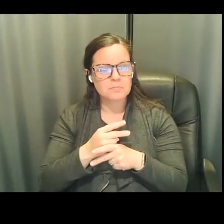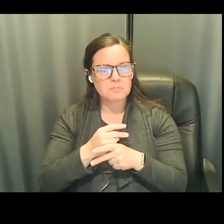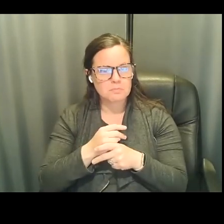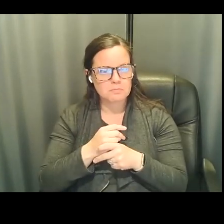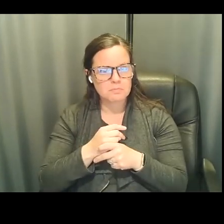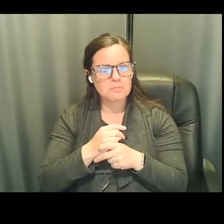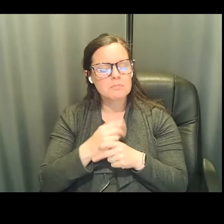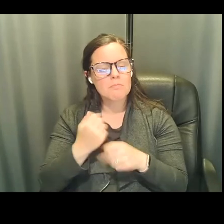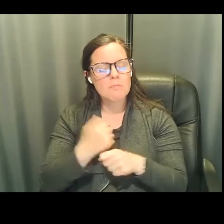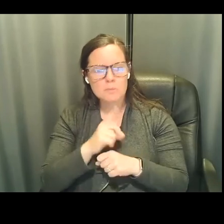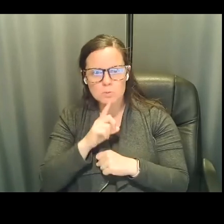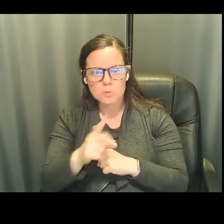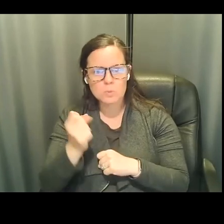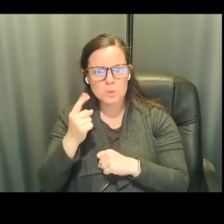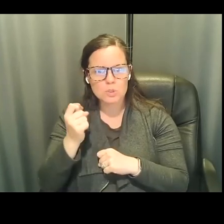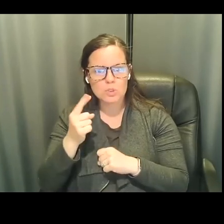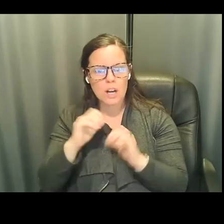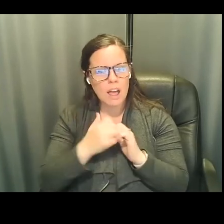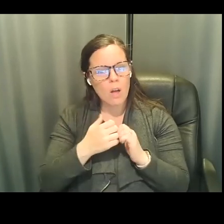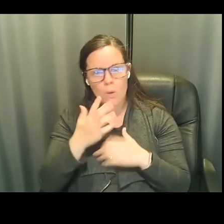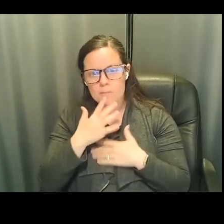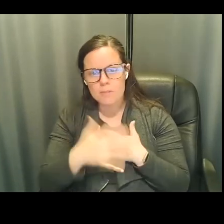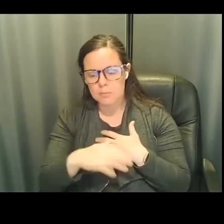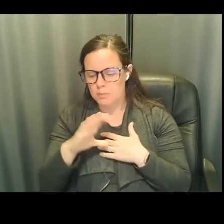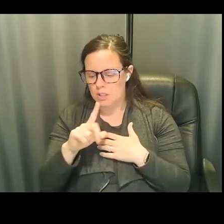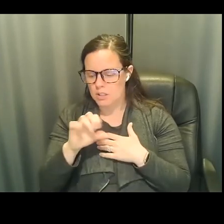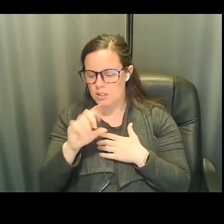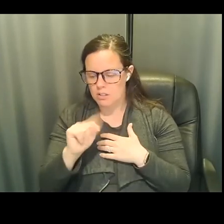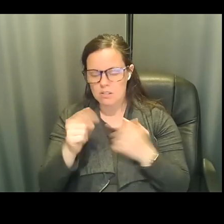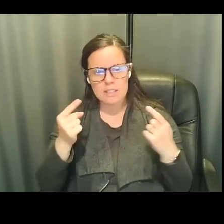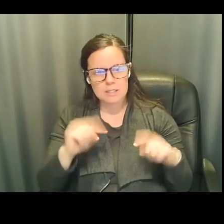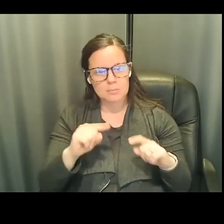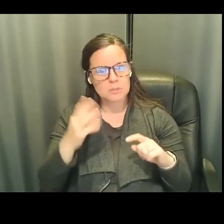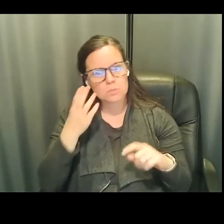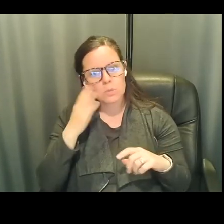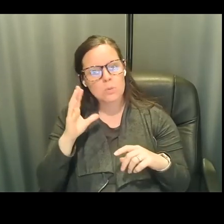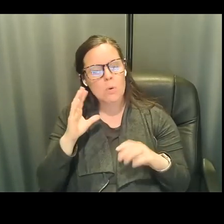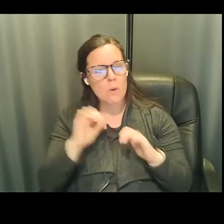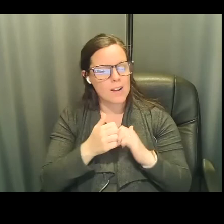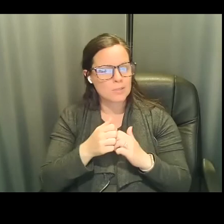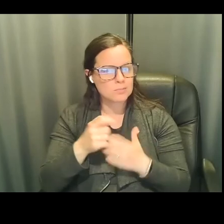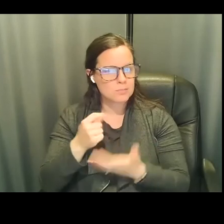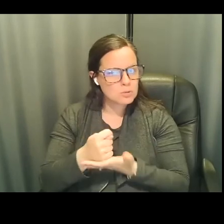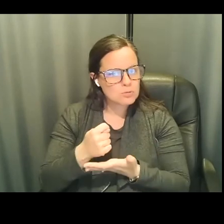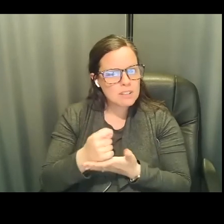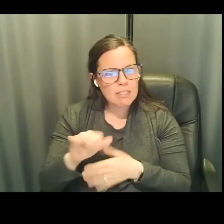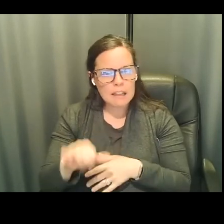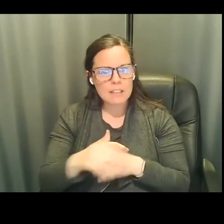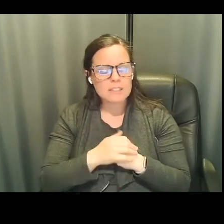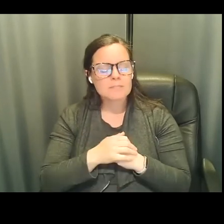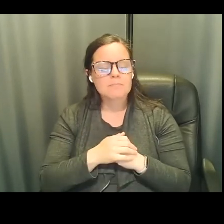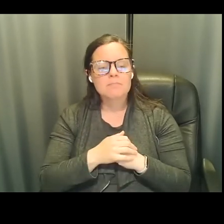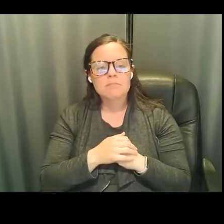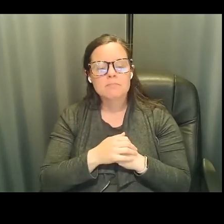the mechanism of the formation of this clot, and we knew how to treat or address this clot. So one, it